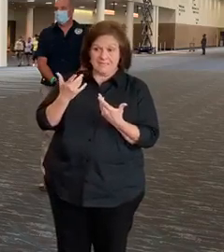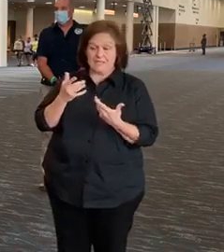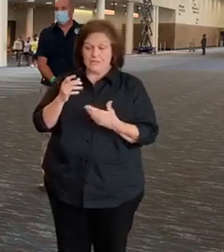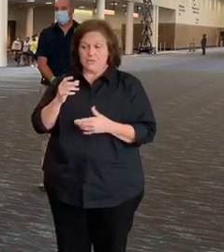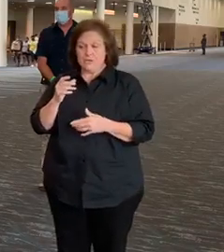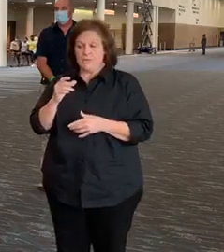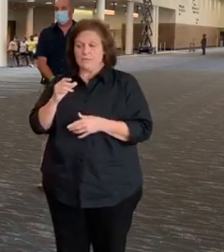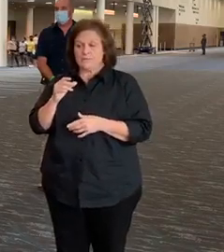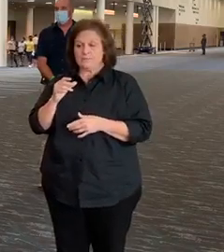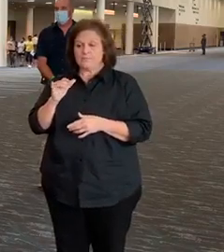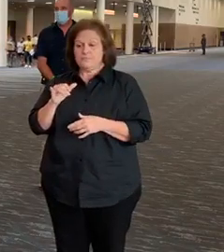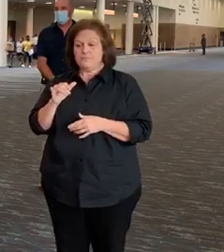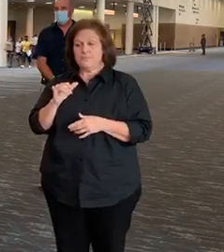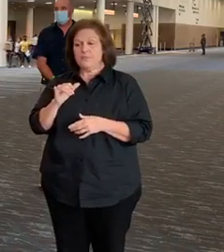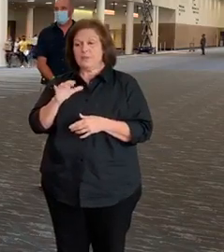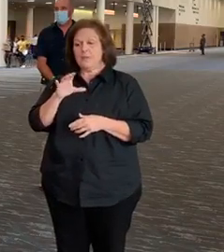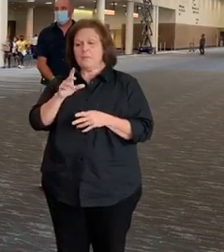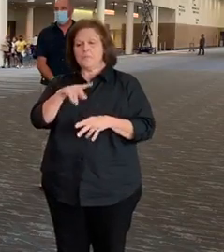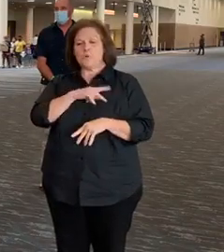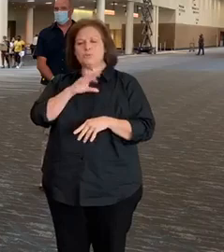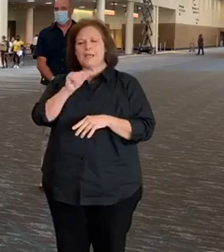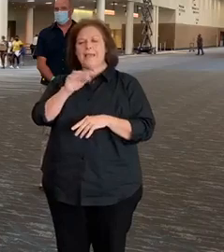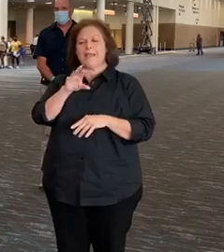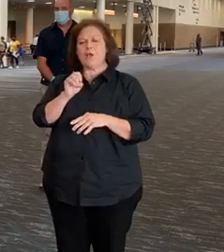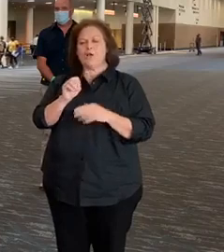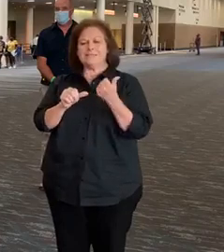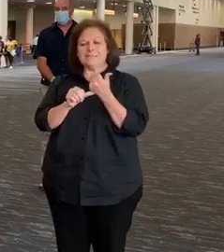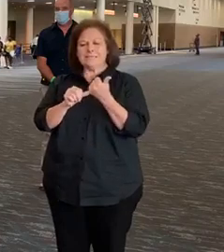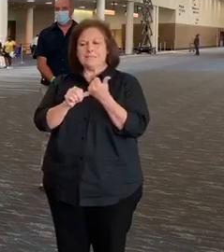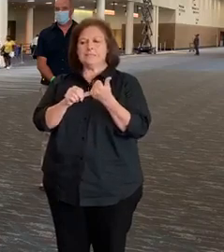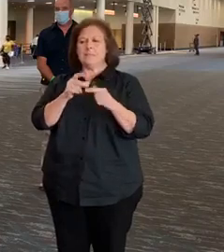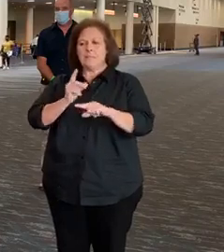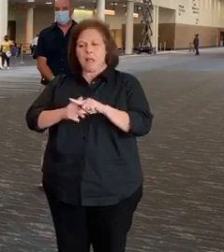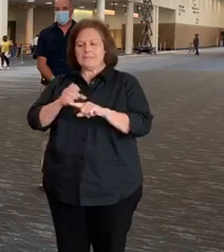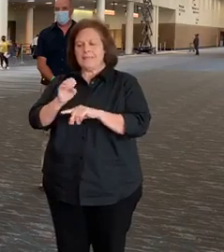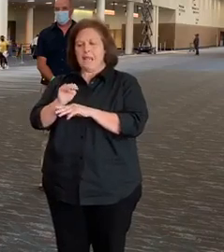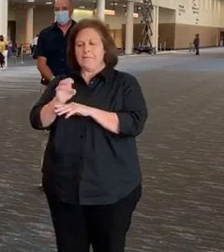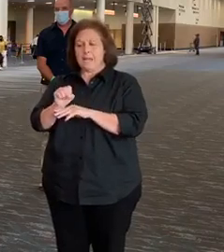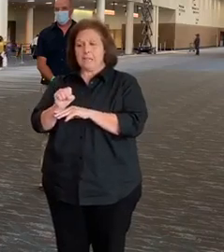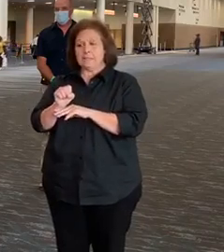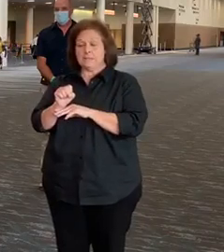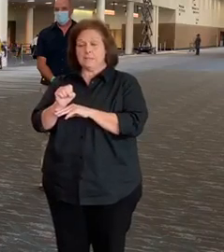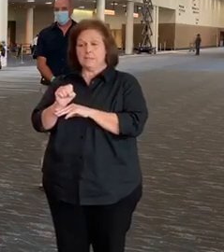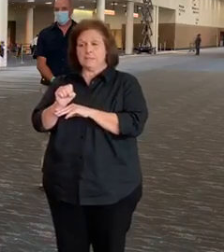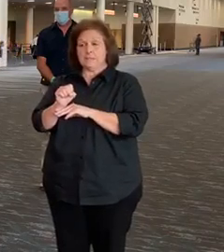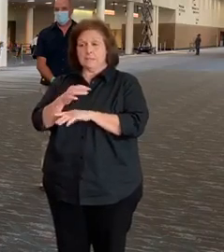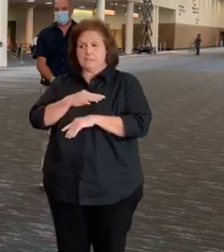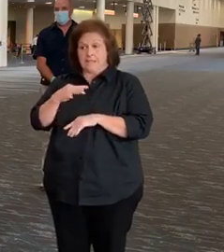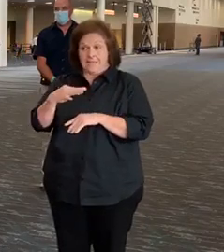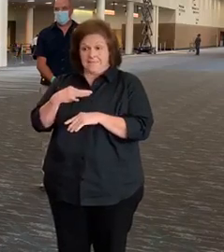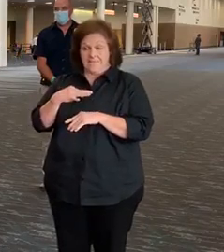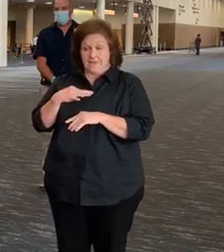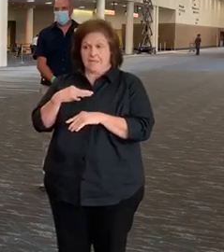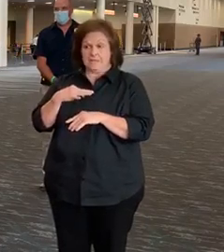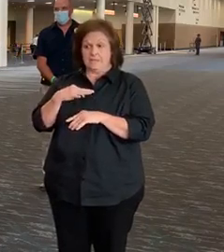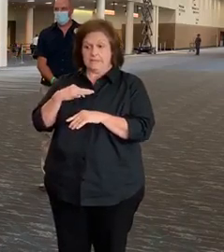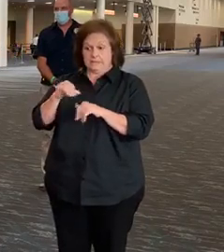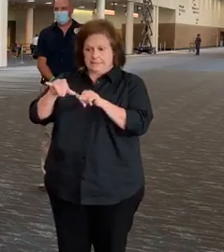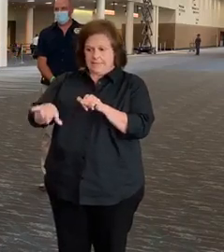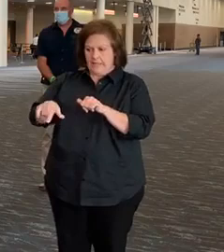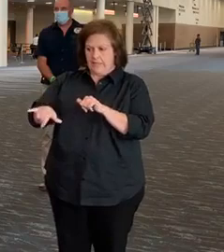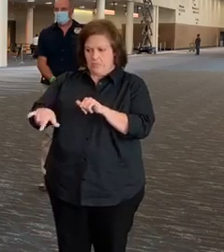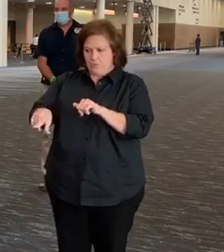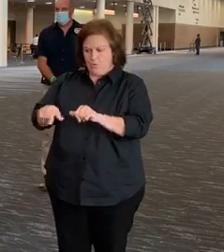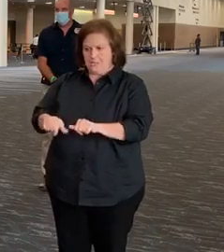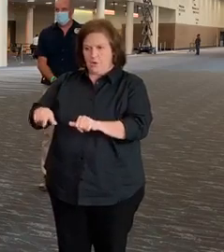handled. So the personal care assistance as well as the additional EMS personnel in those sites are